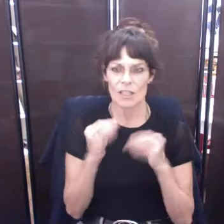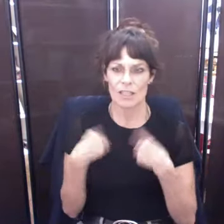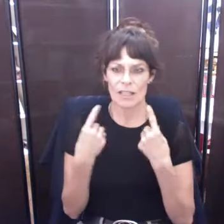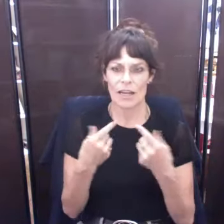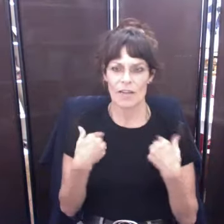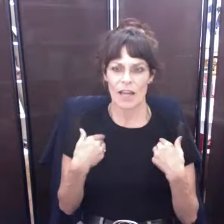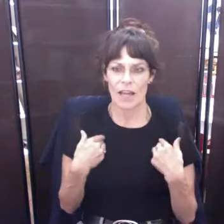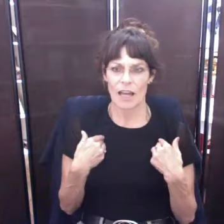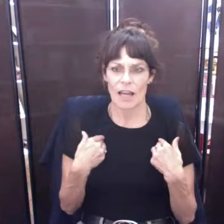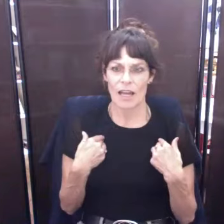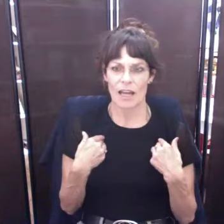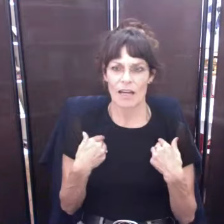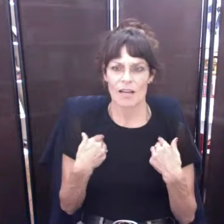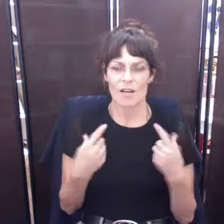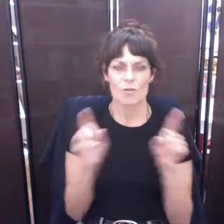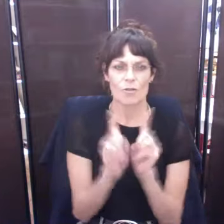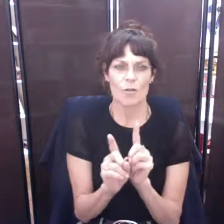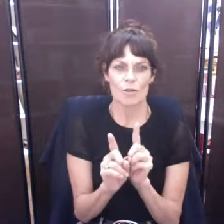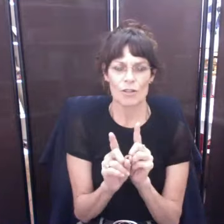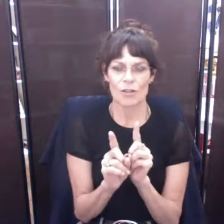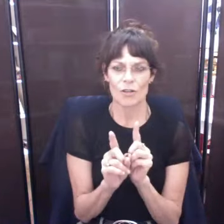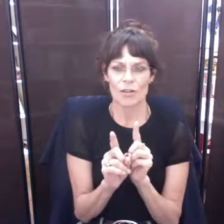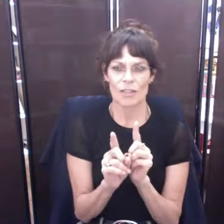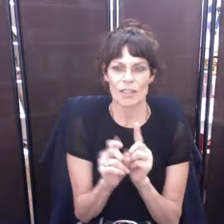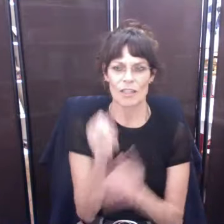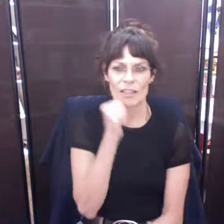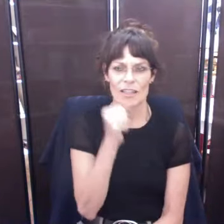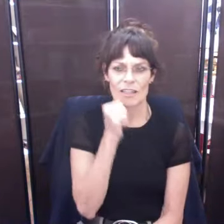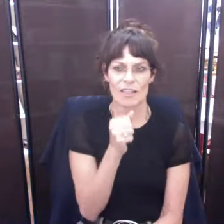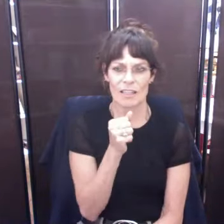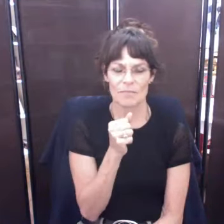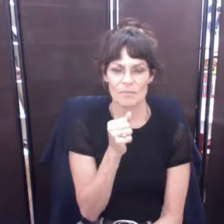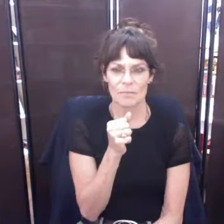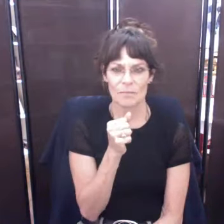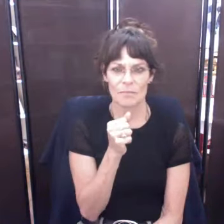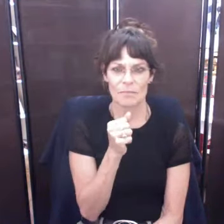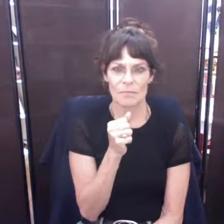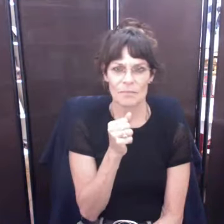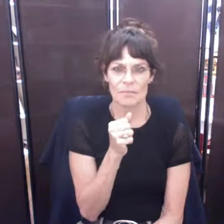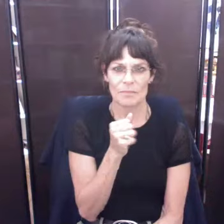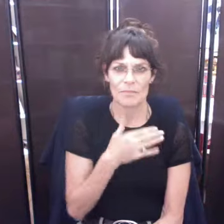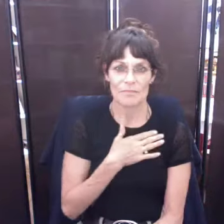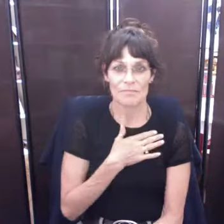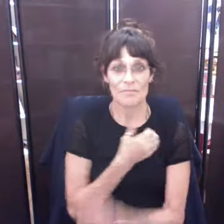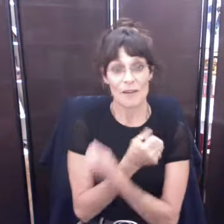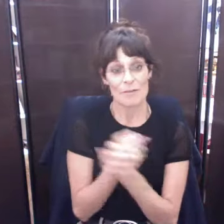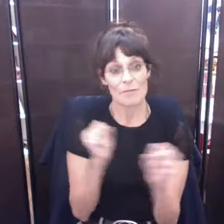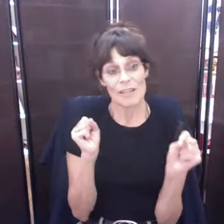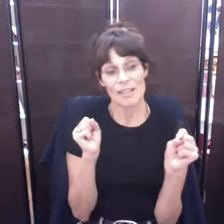we're shoulder to shoulder daily. And my reprieve, and if you don't know what a reprieve is, you